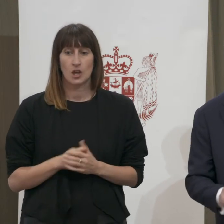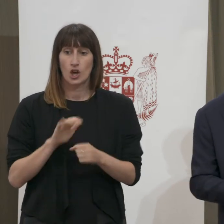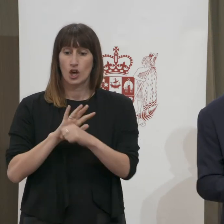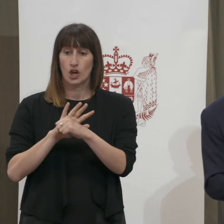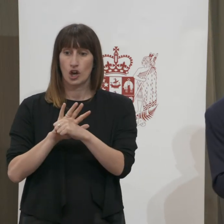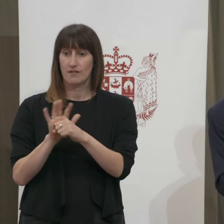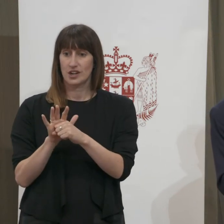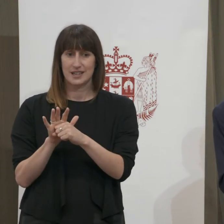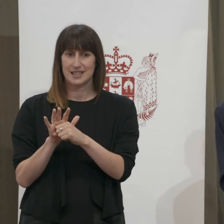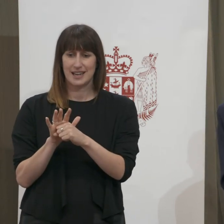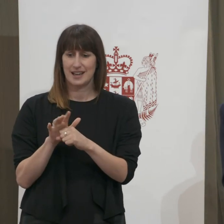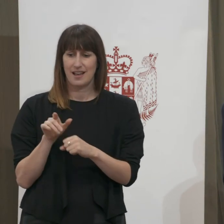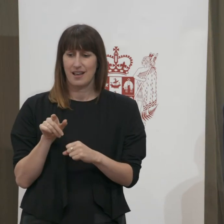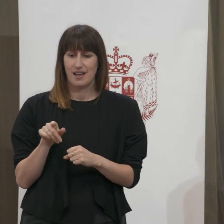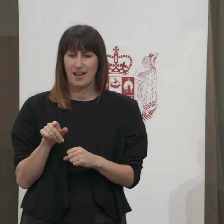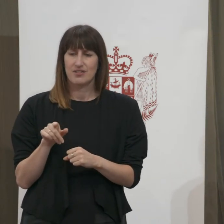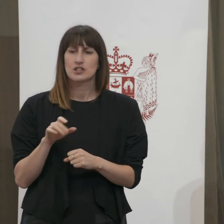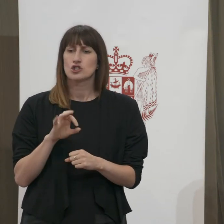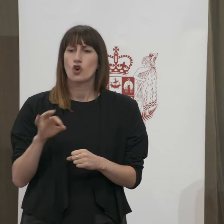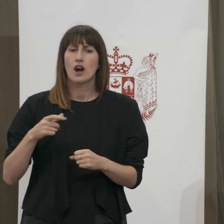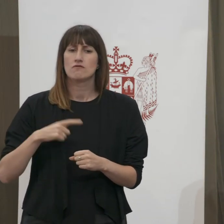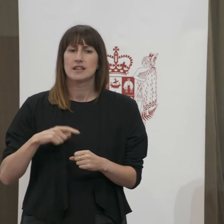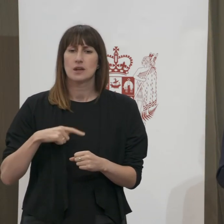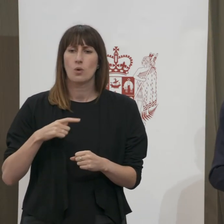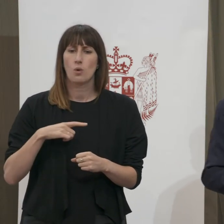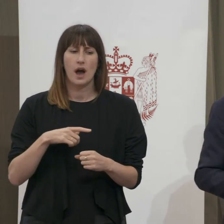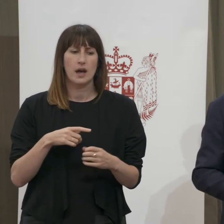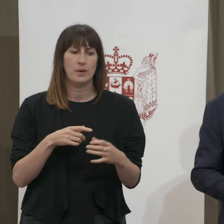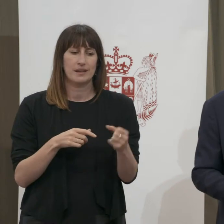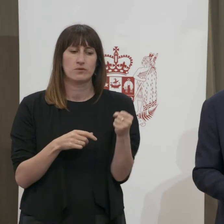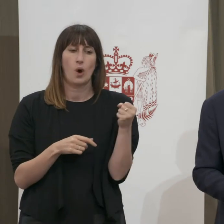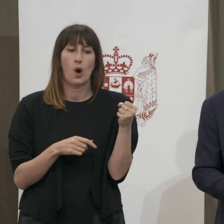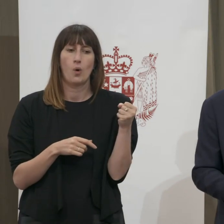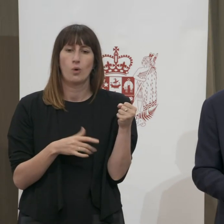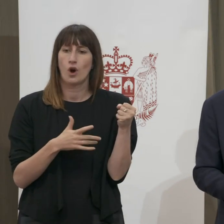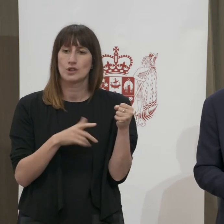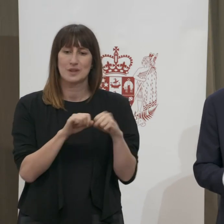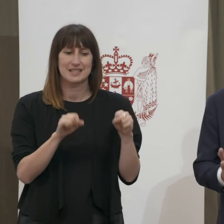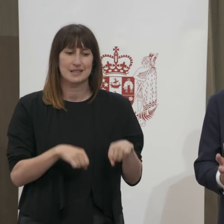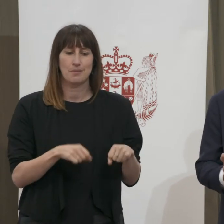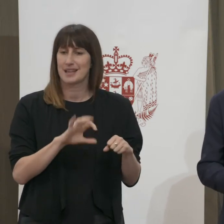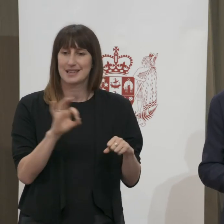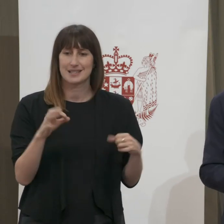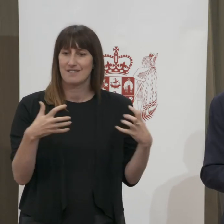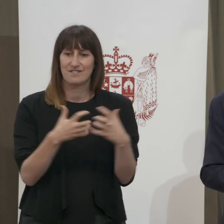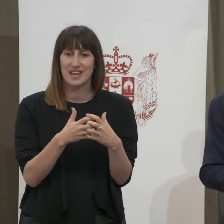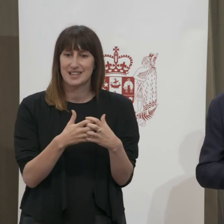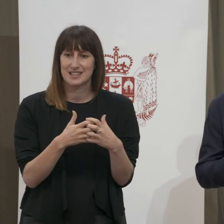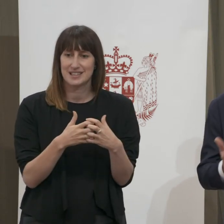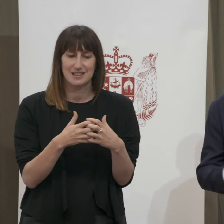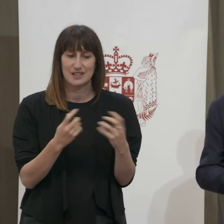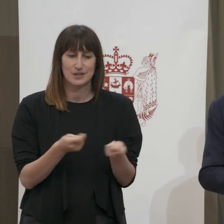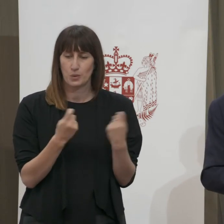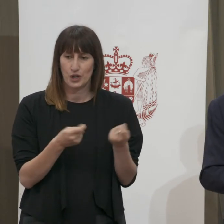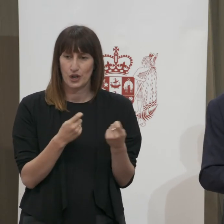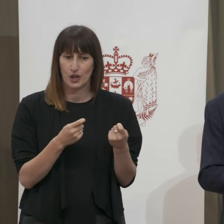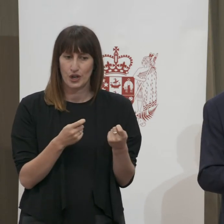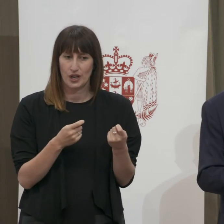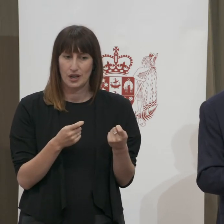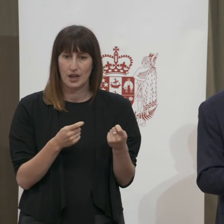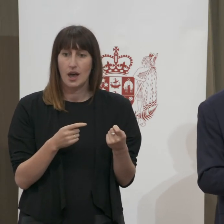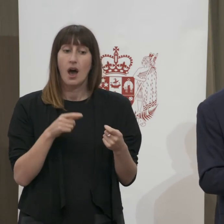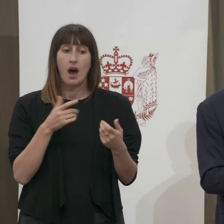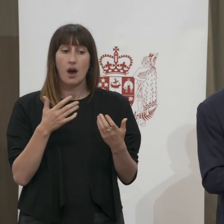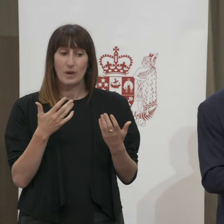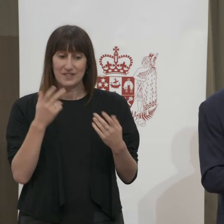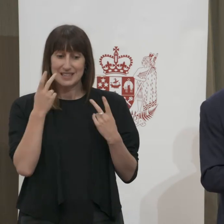COVID-19 is not a reason to preserve a system that is not fit for purpose. On the contrary, we have seen what the system can